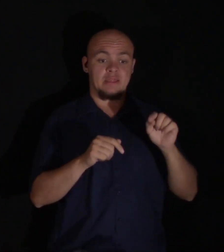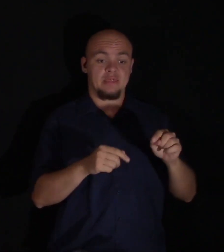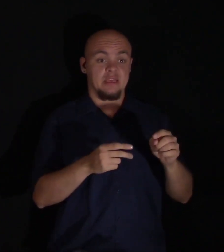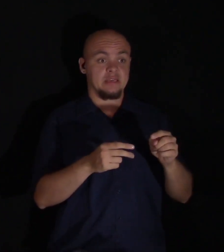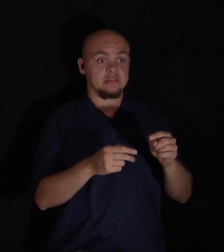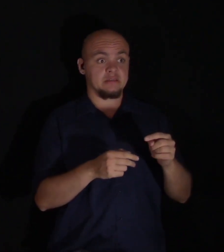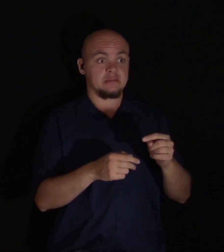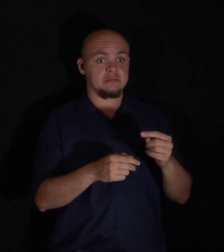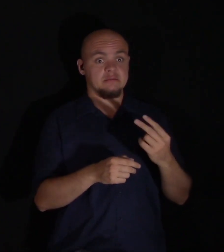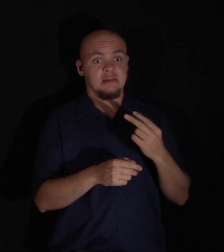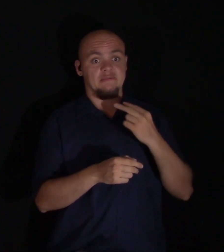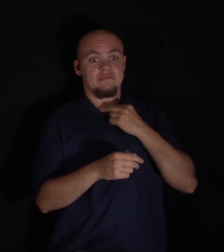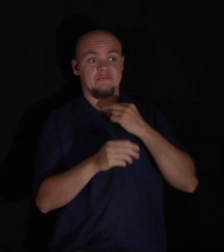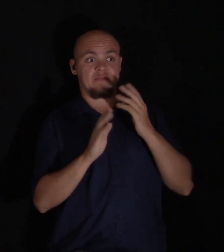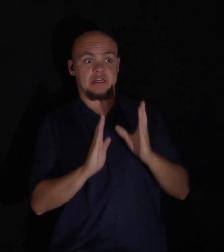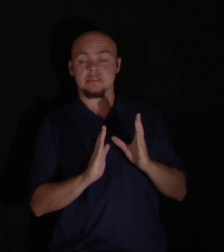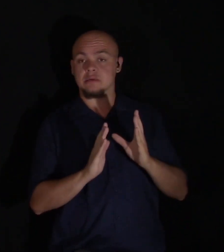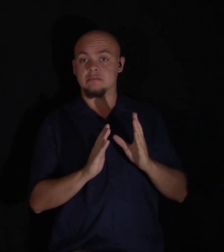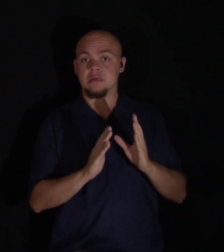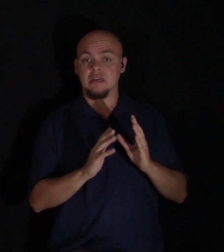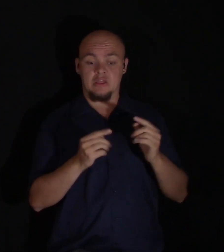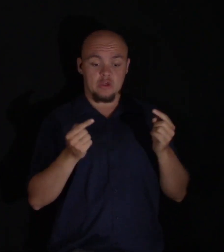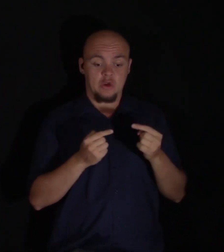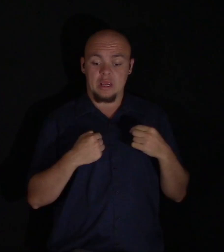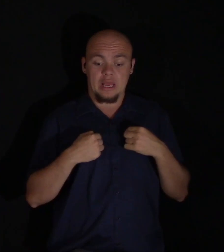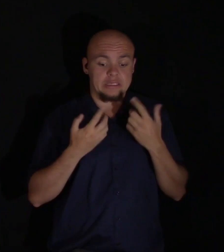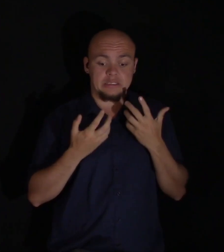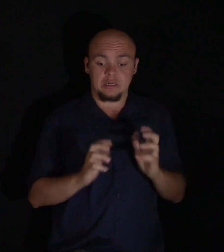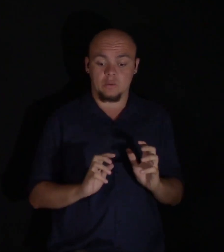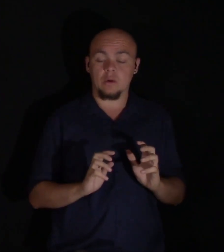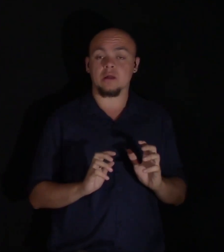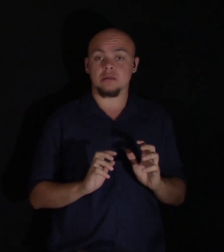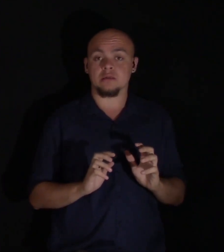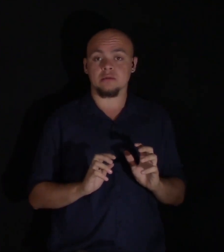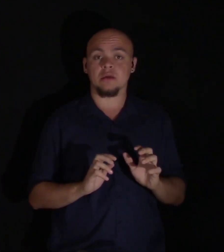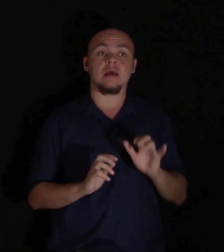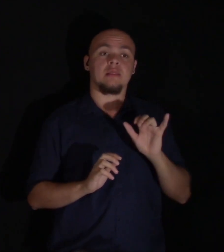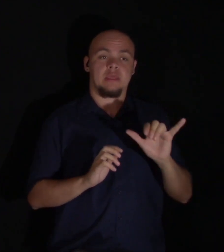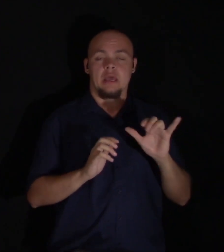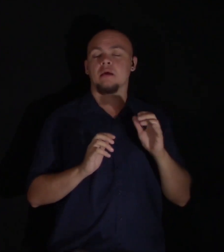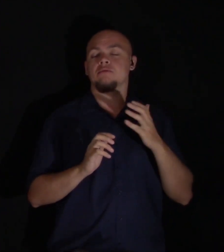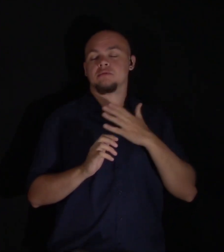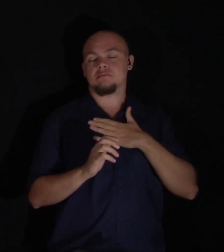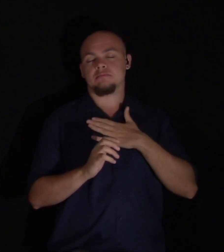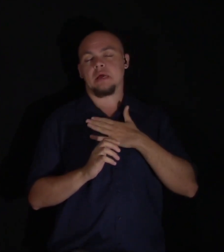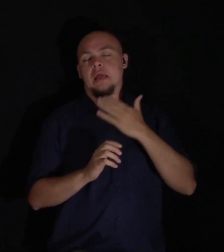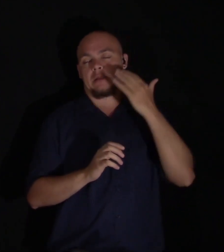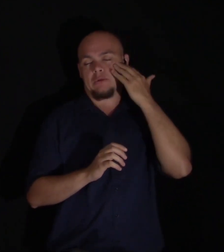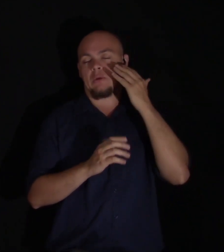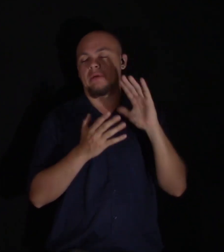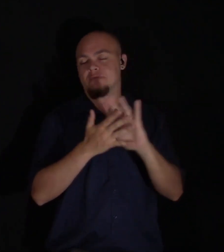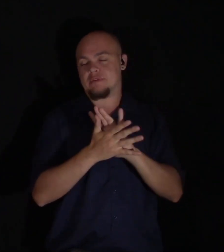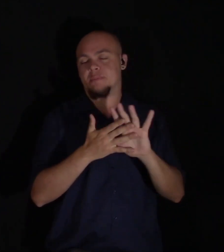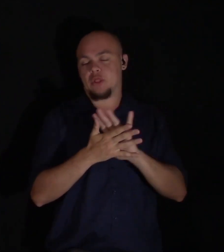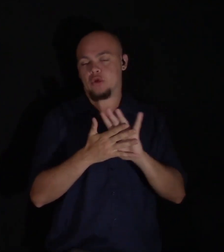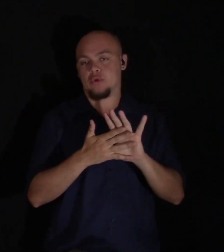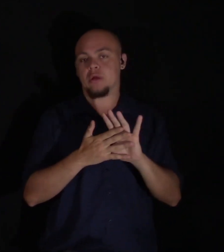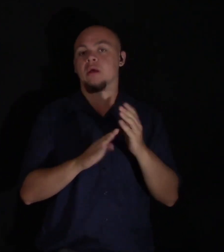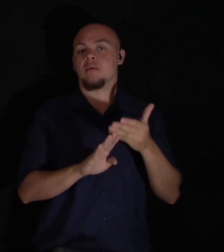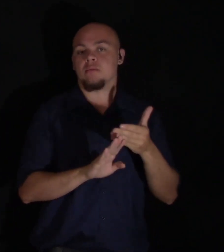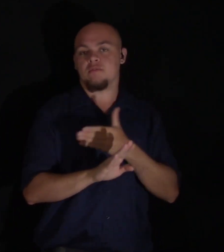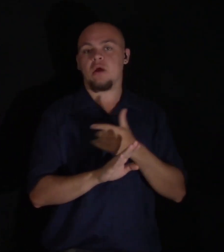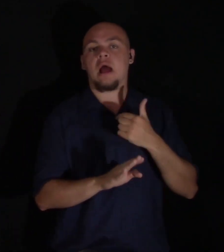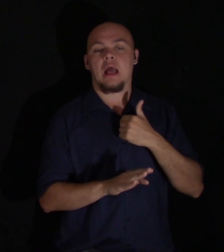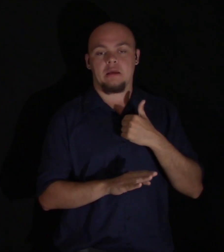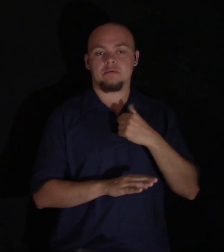of a victim who did not want the hurt was a somewhat familiar place to me. Earlier in my life, I had been a victim